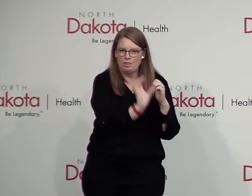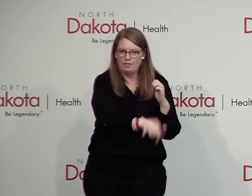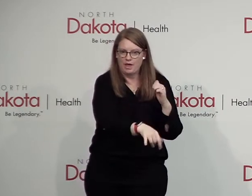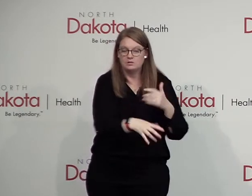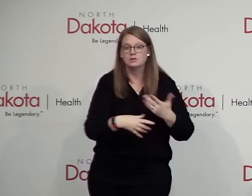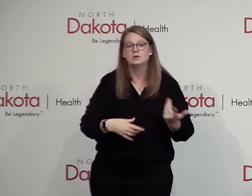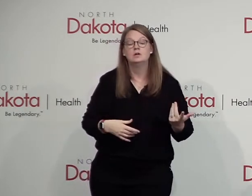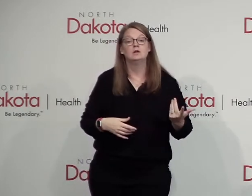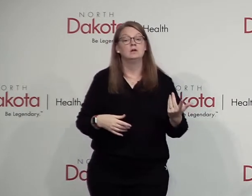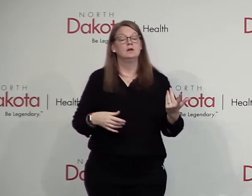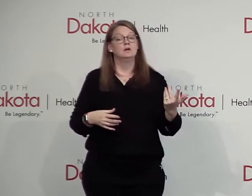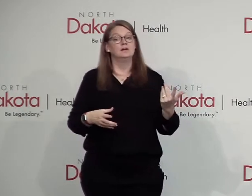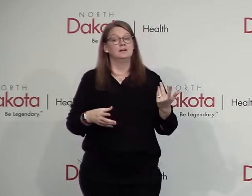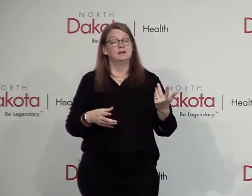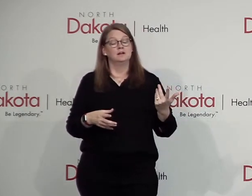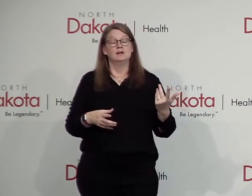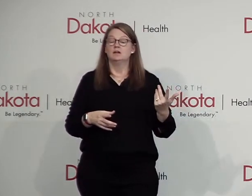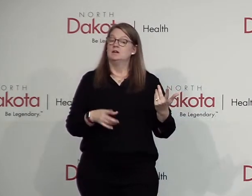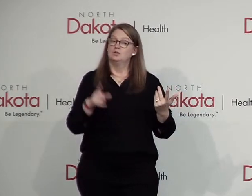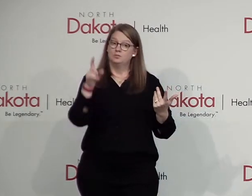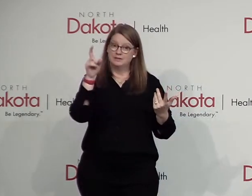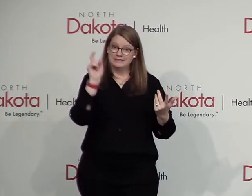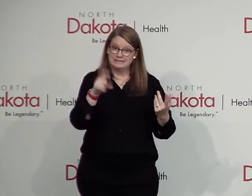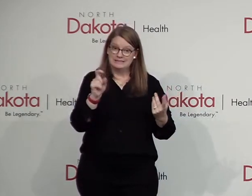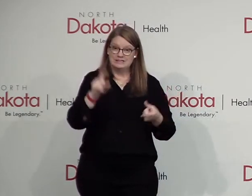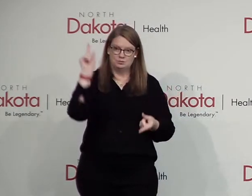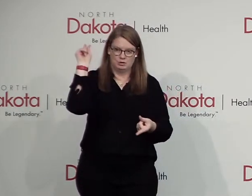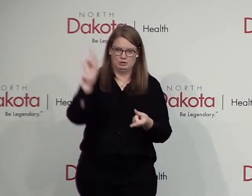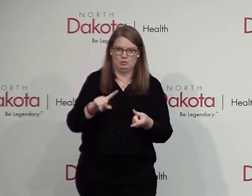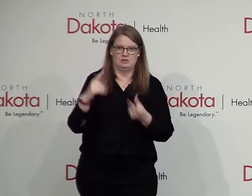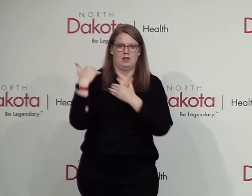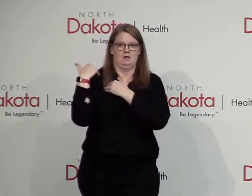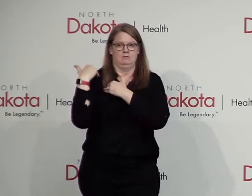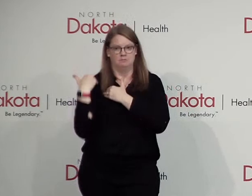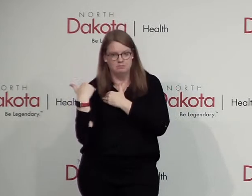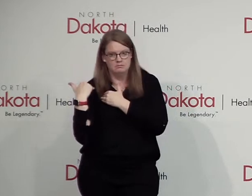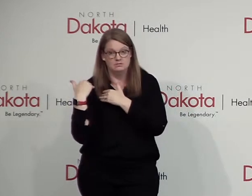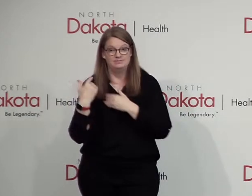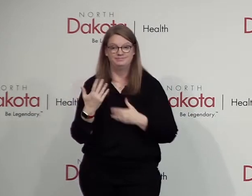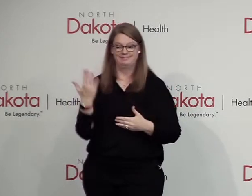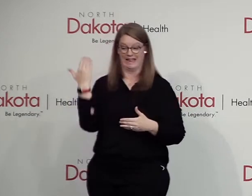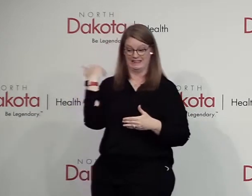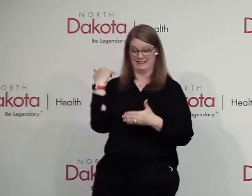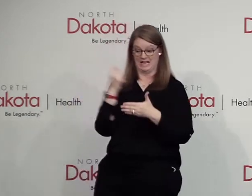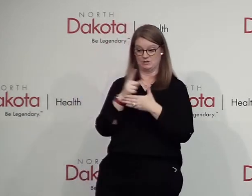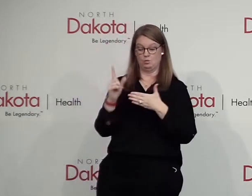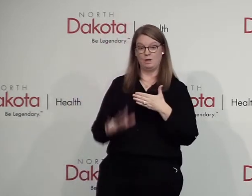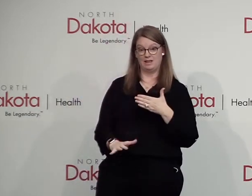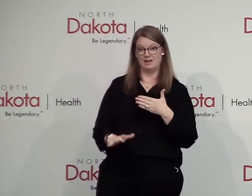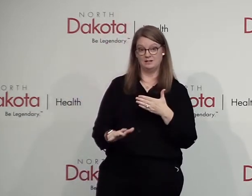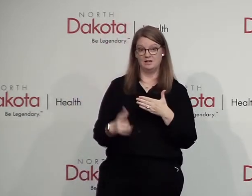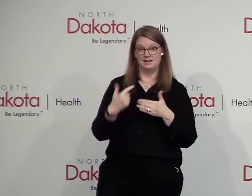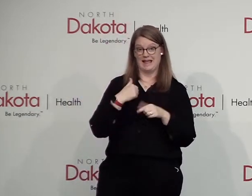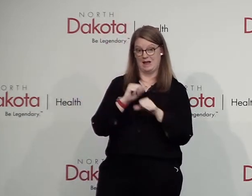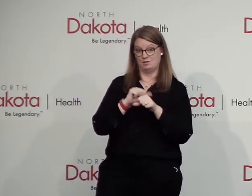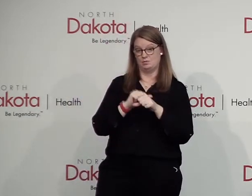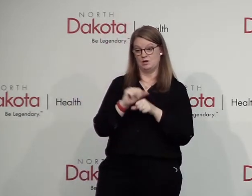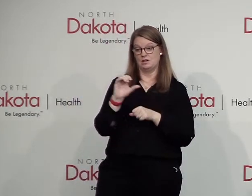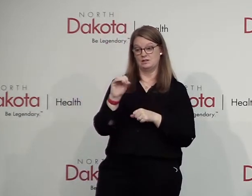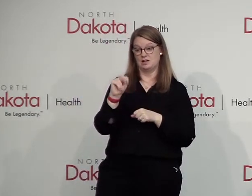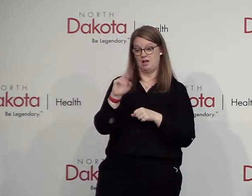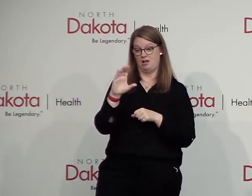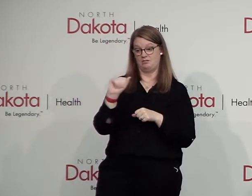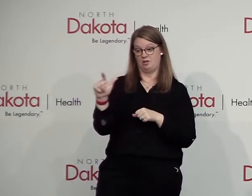time is we really truly need to reduce our healthcare burden. I was on call last weekend, and COVID